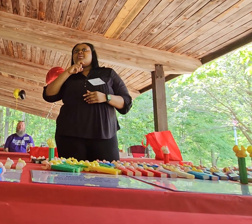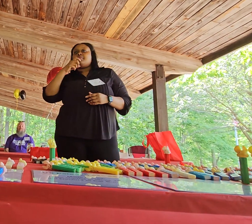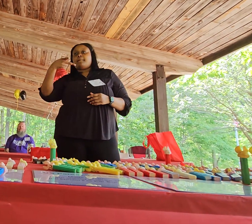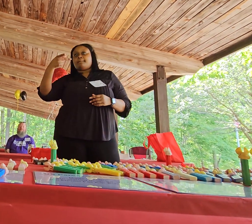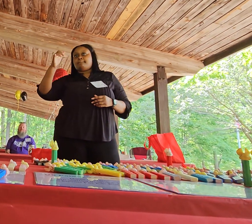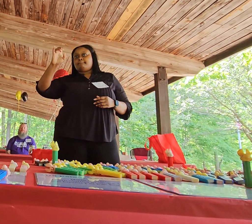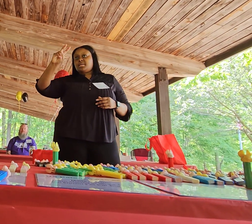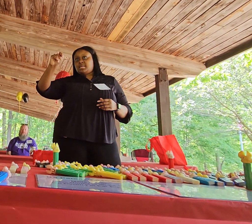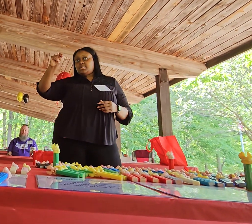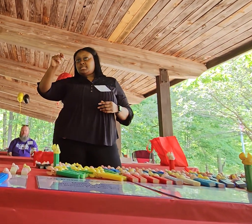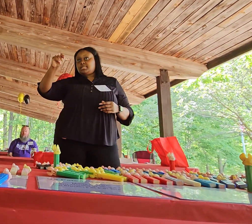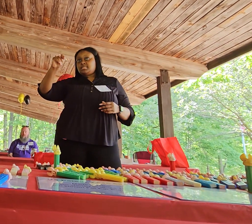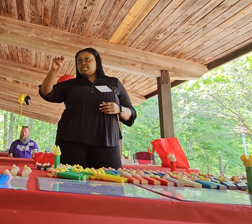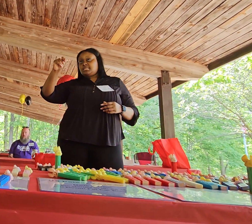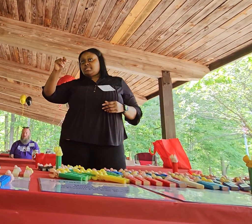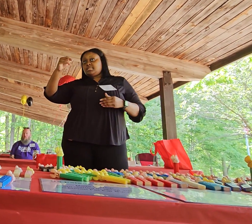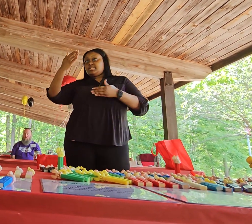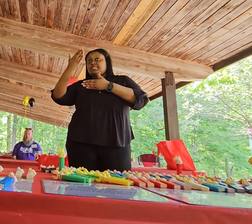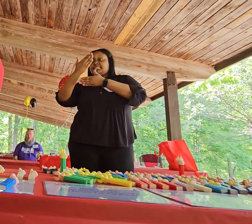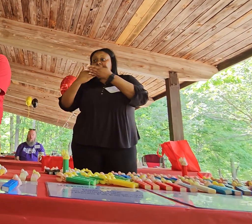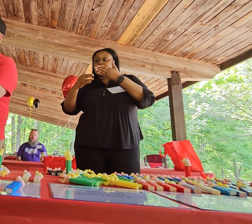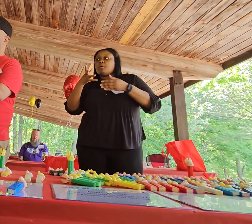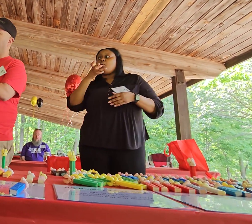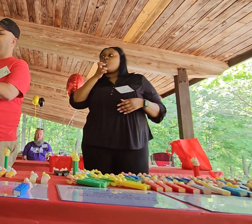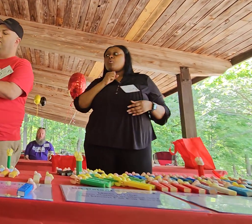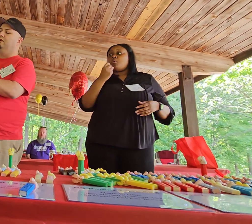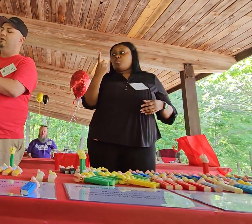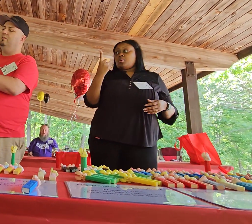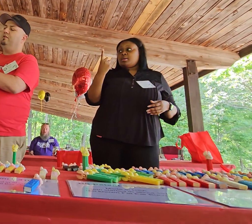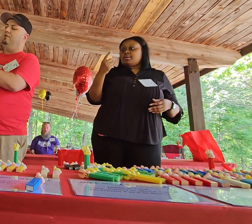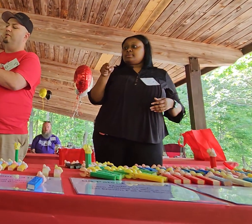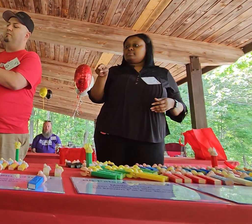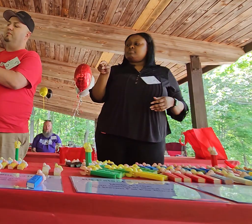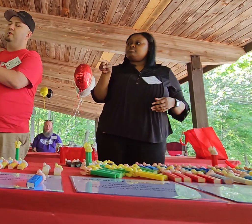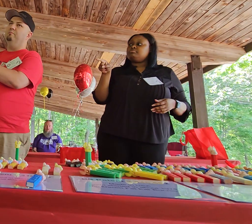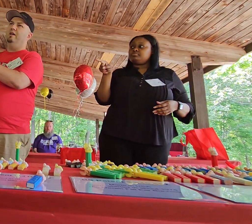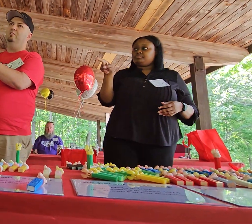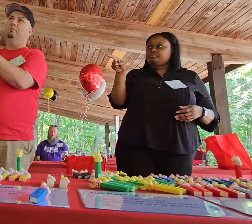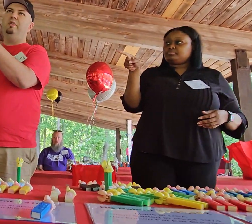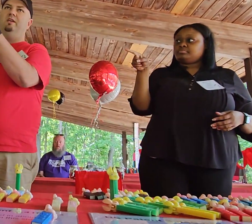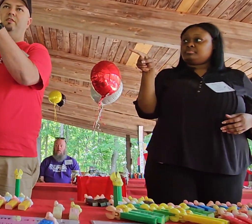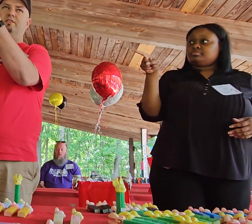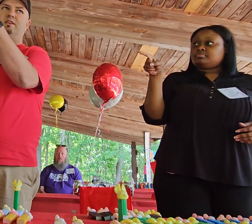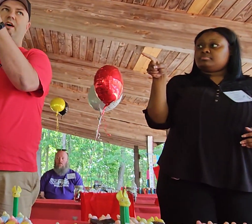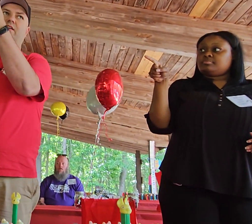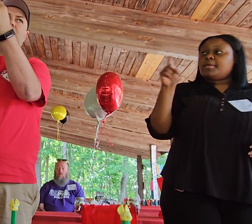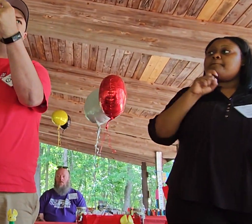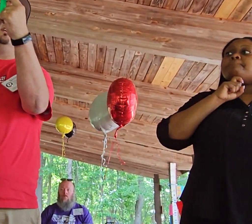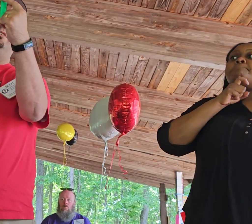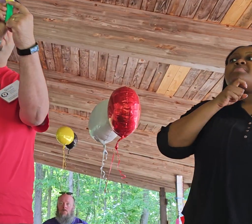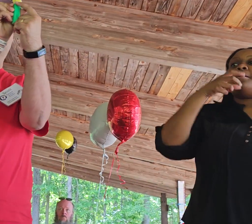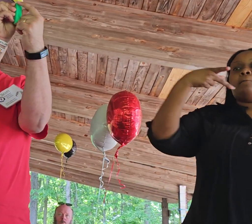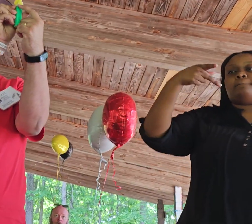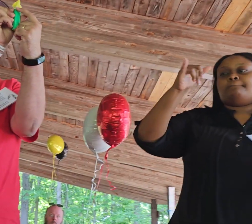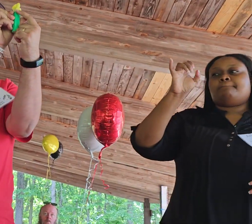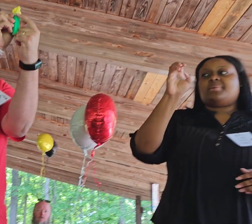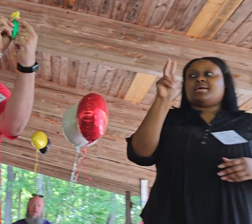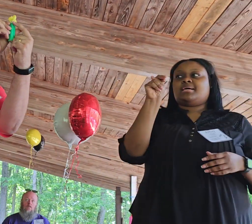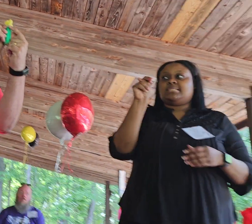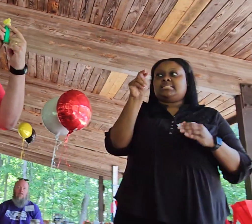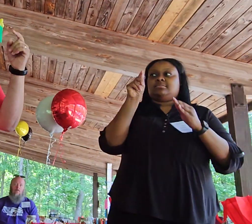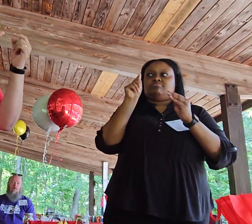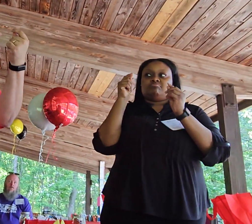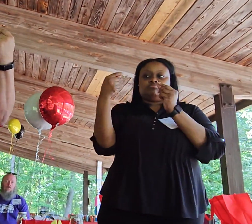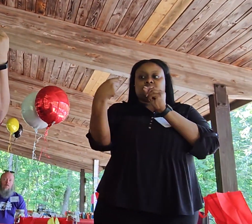So some of these older ones, these DVPs, you'll have the metal pin on the side. It's kind of hard to see from far